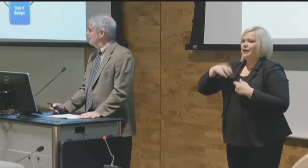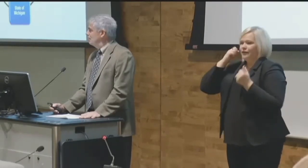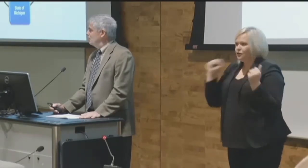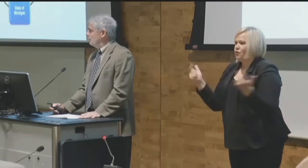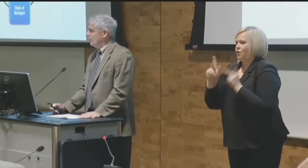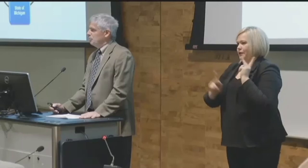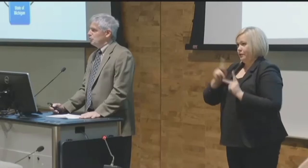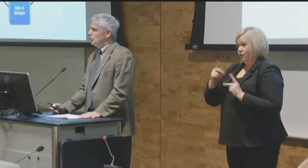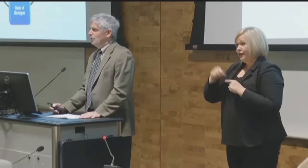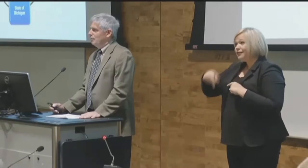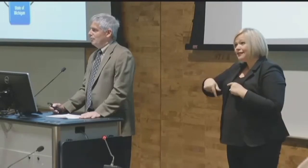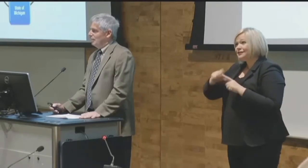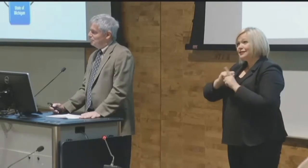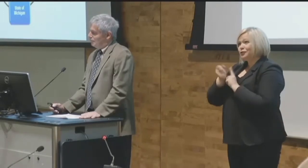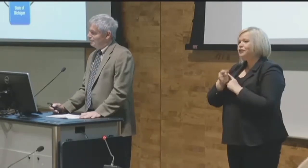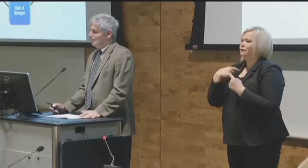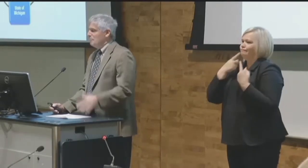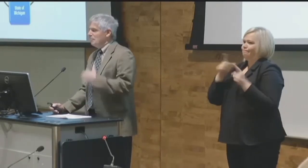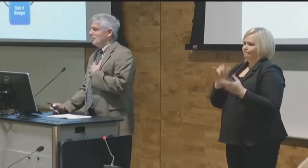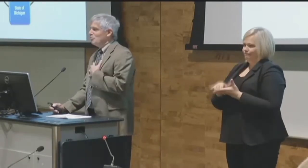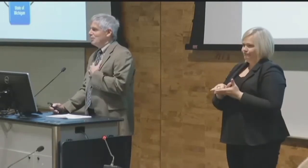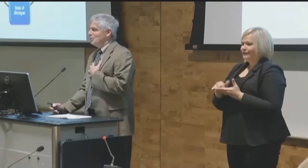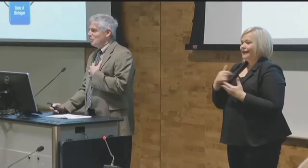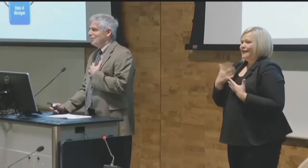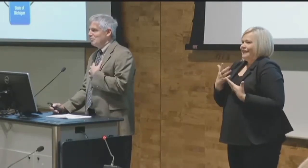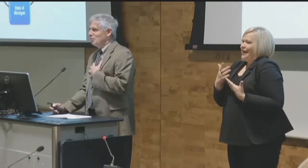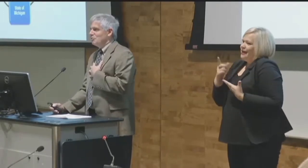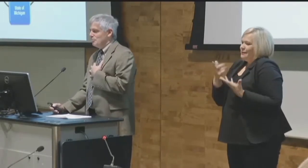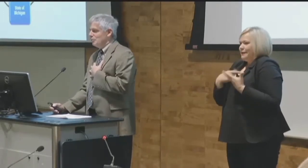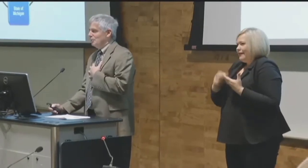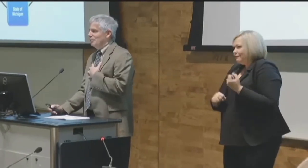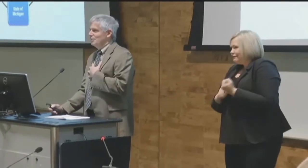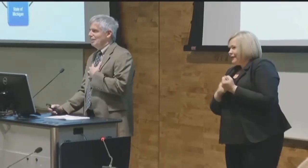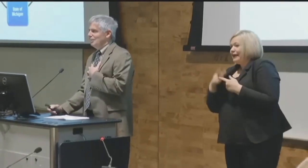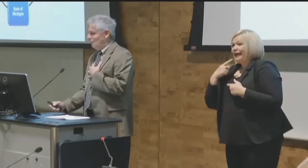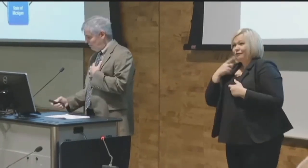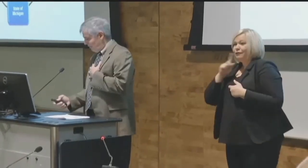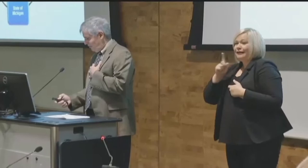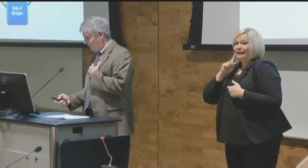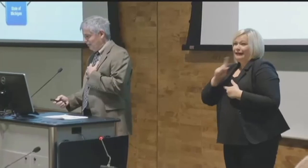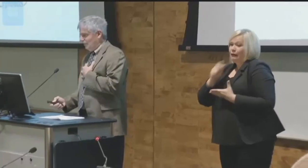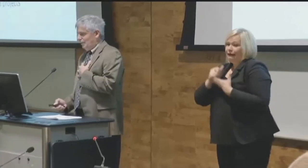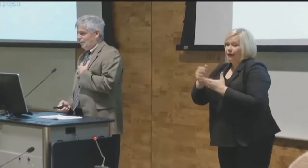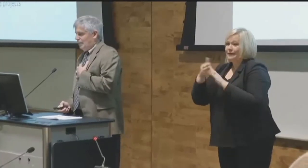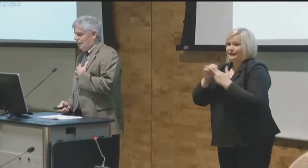case, we were able to pull that off. And I may be a little prejudiced, but I think Flint was the big winner in all of